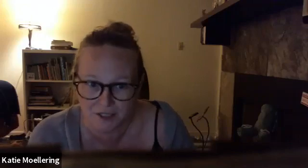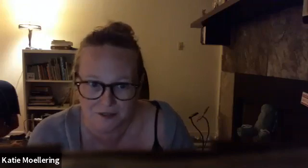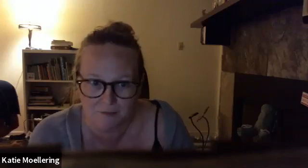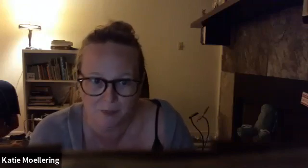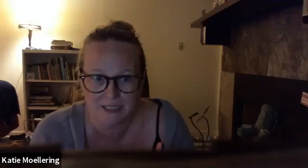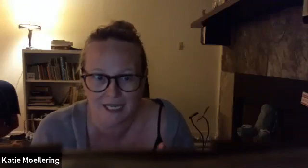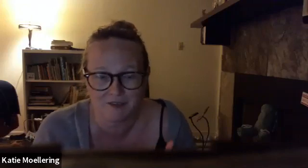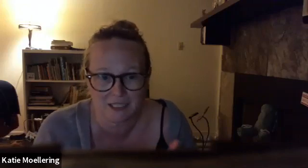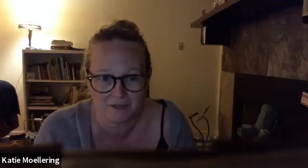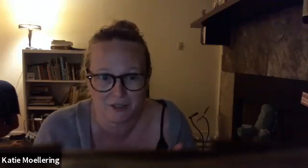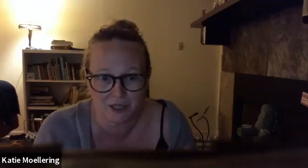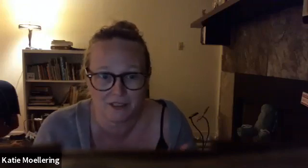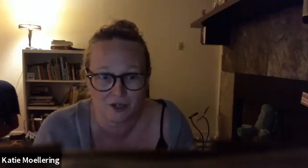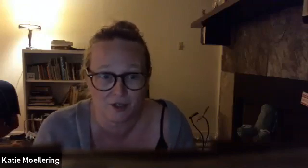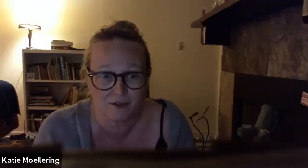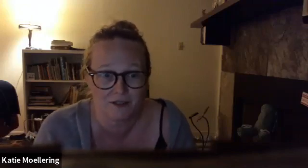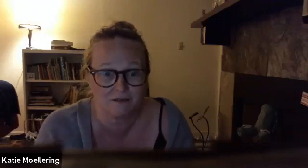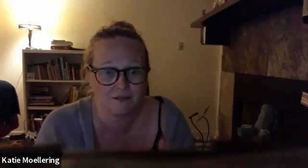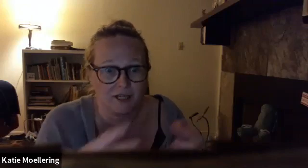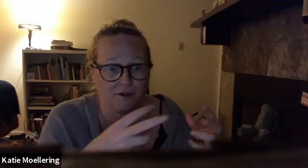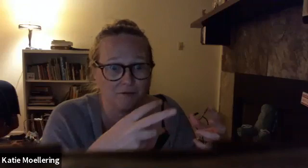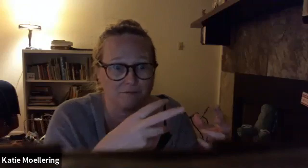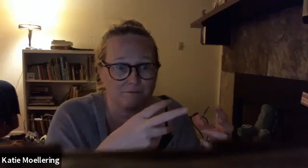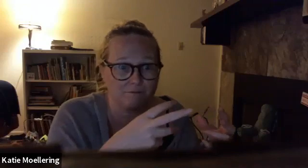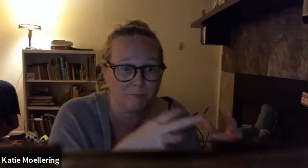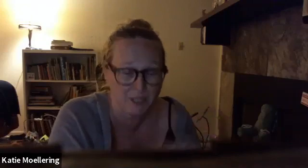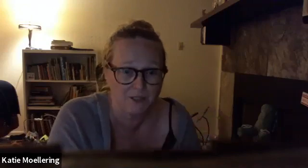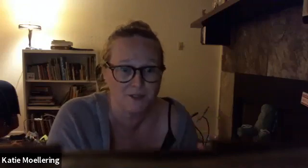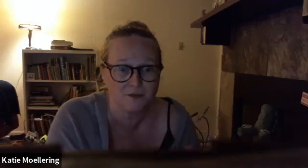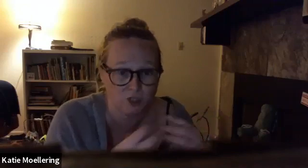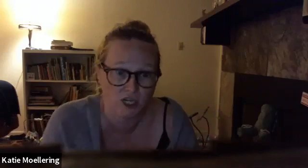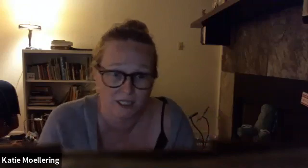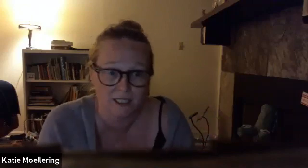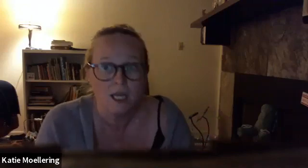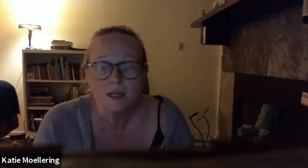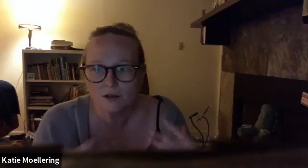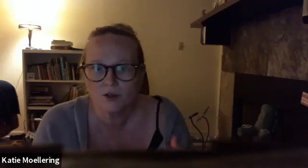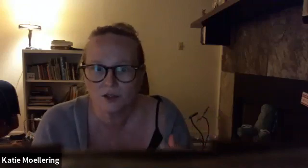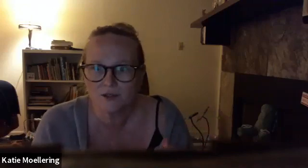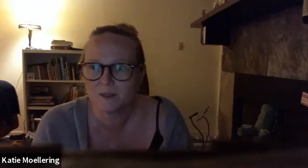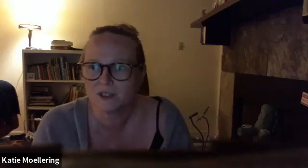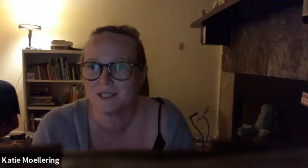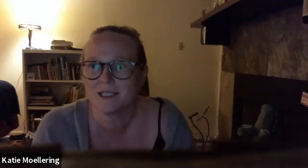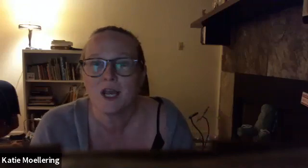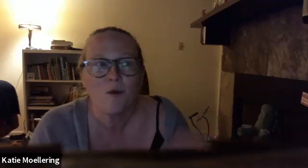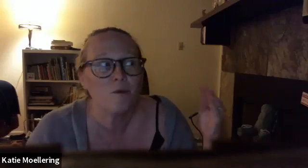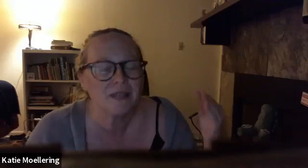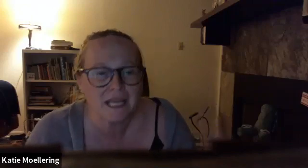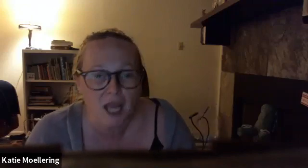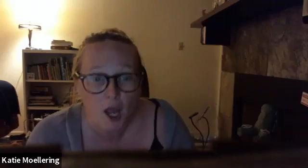cheese because they have to give a lot of the dogs their pills with cheese. So Clark knows what cheese is. Well, when they get